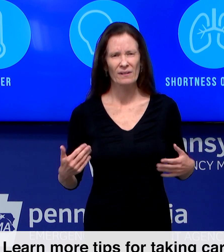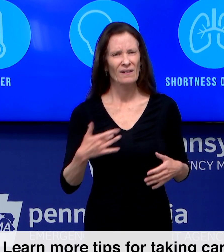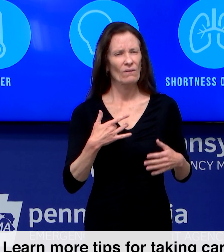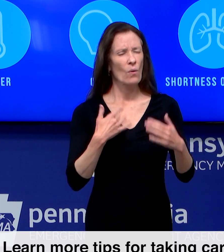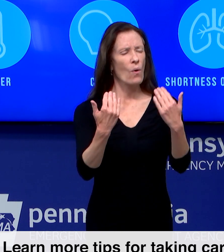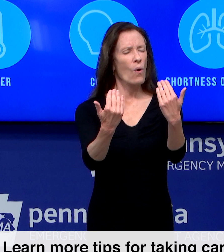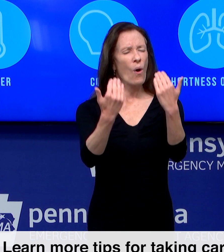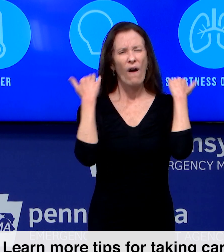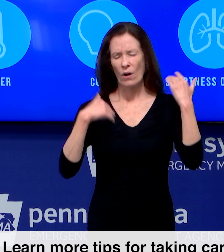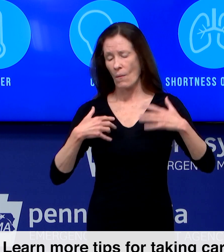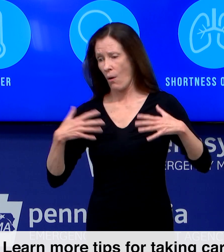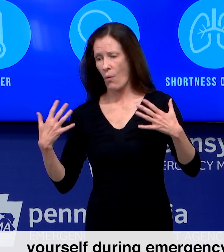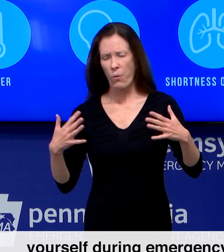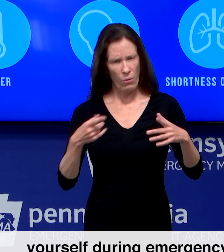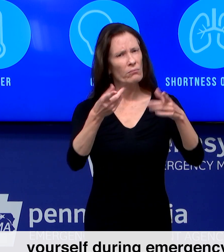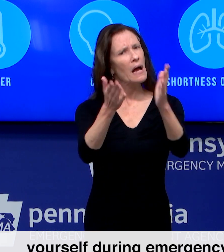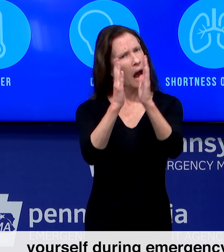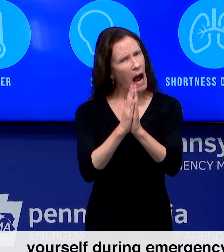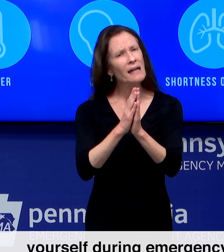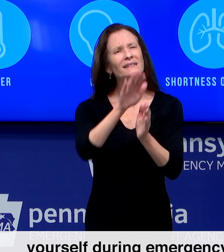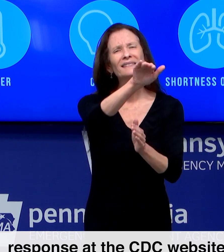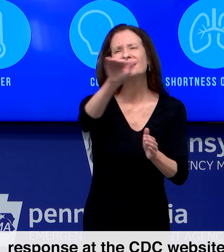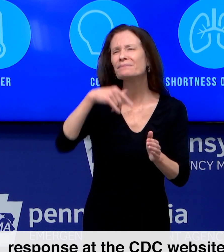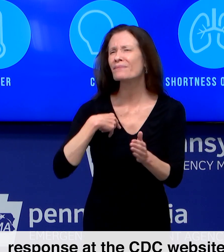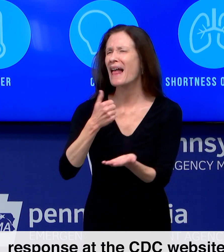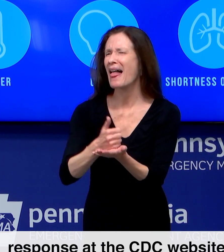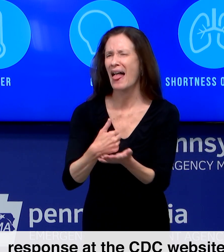Learn more tips for taking care of yourself during emergency response